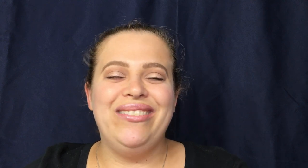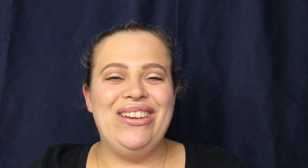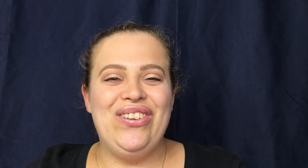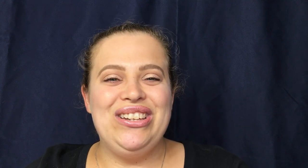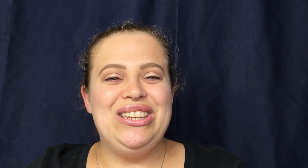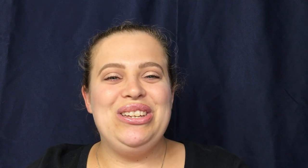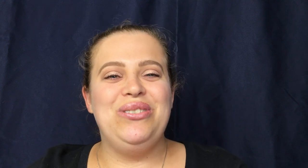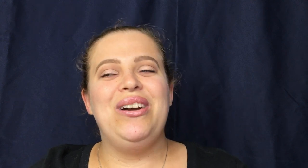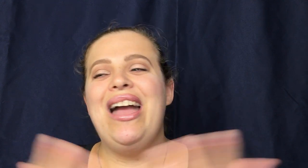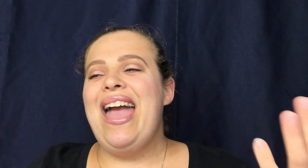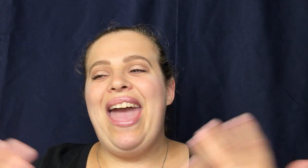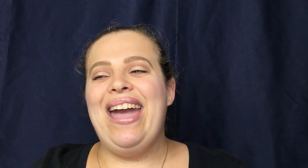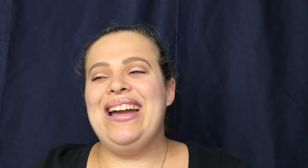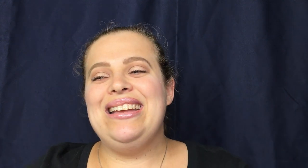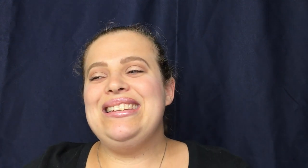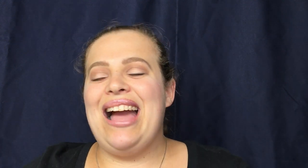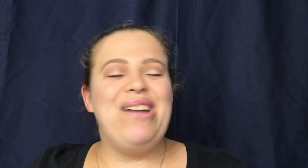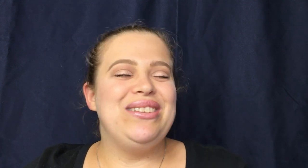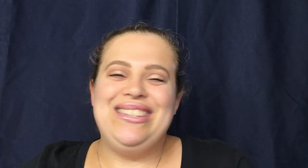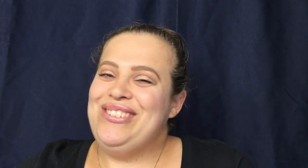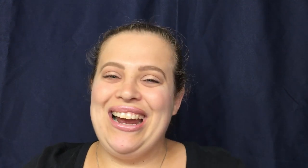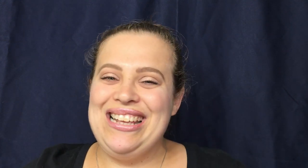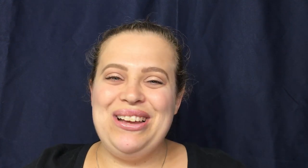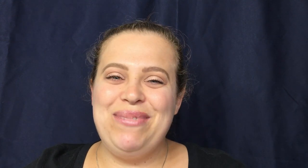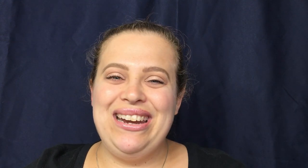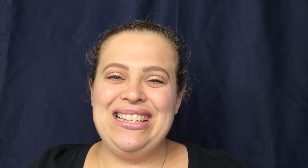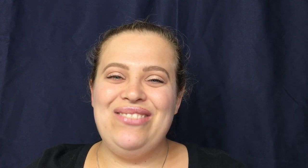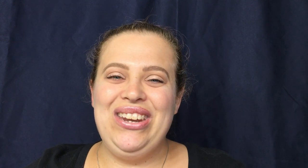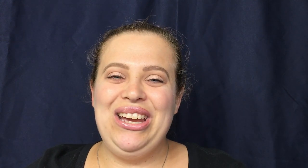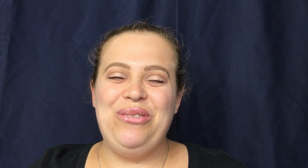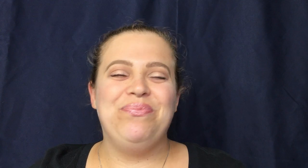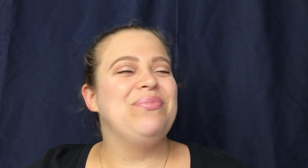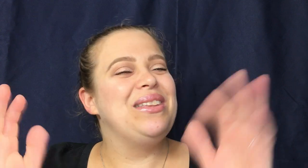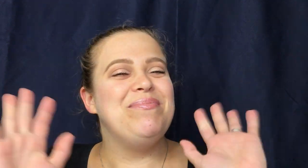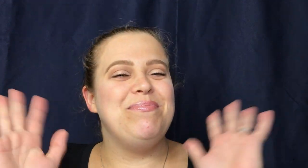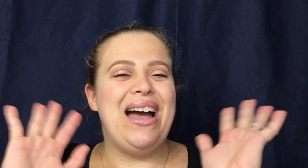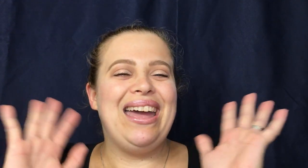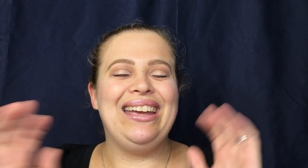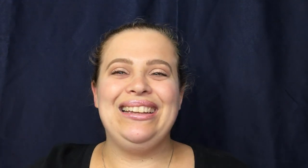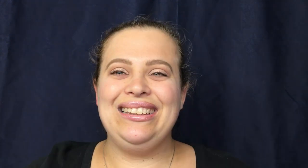really fun to do, and I will see you guys on my next video. Bye.